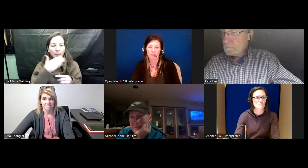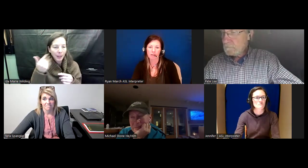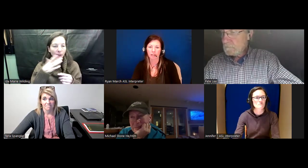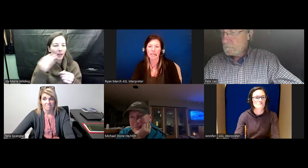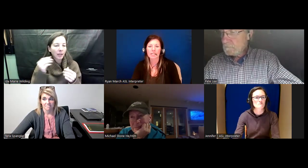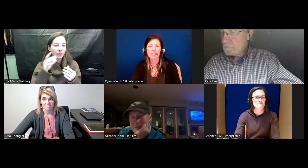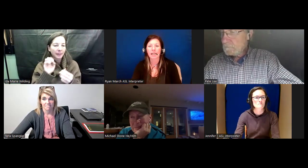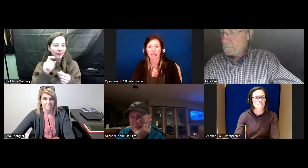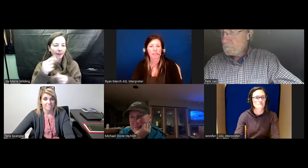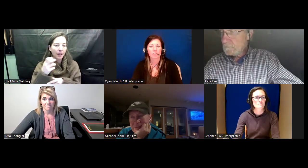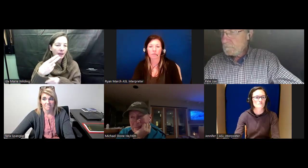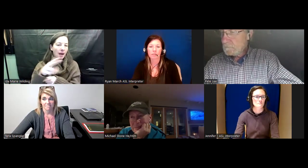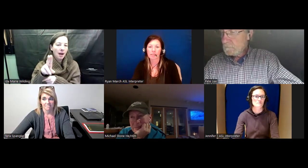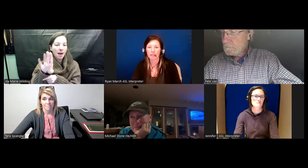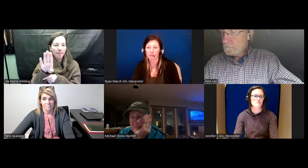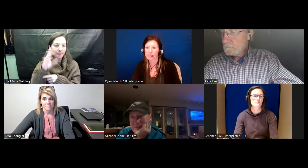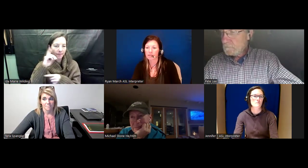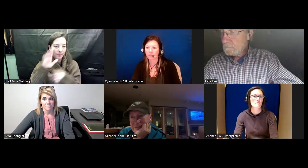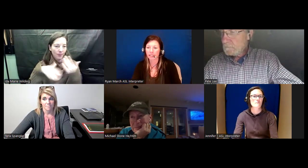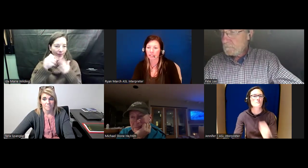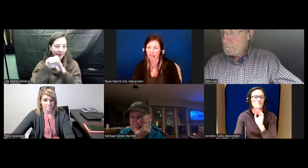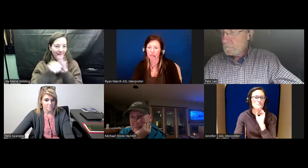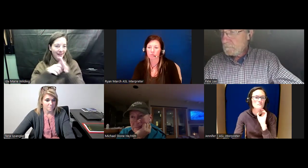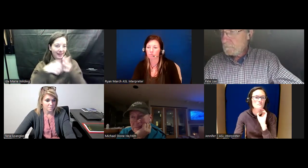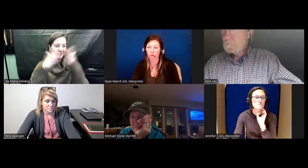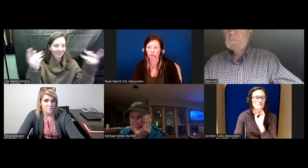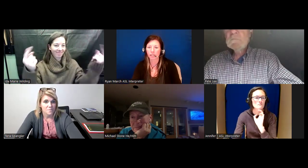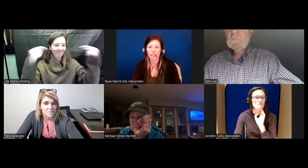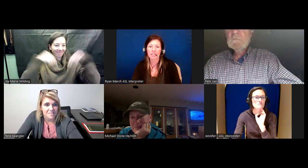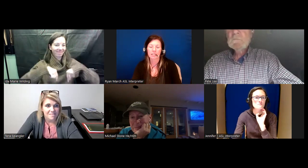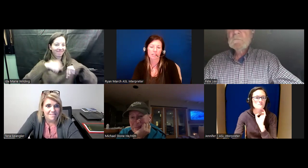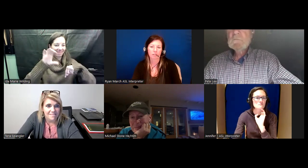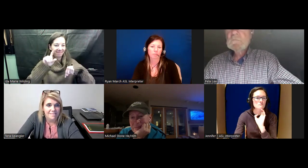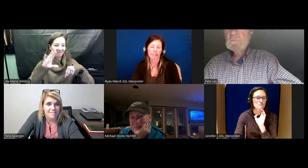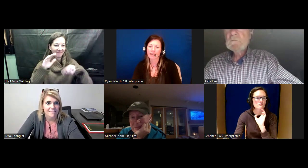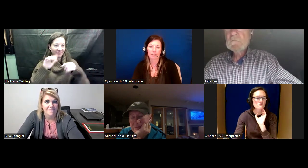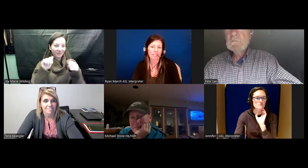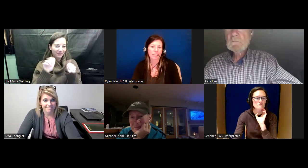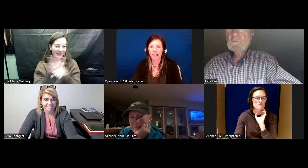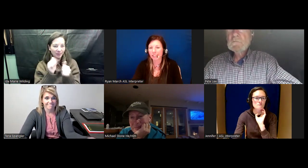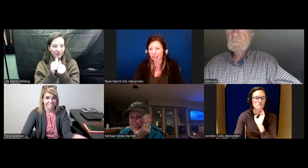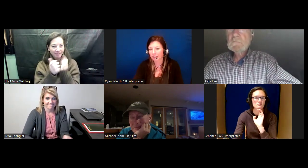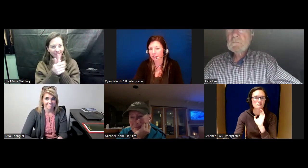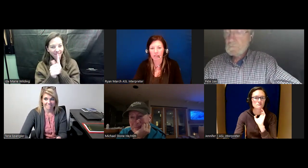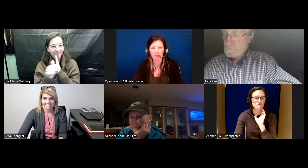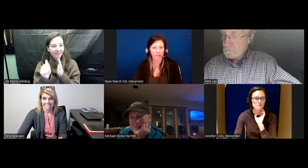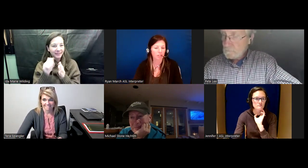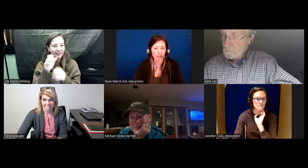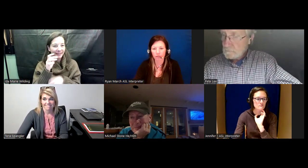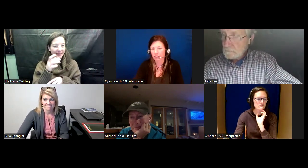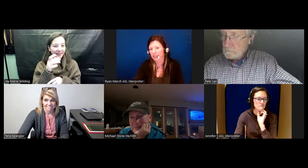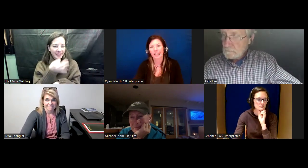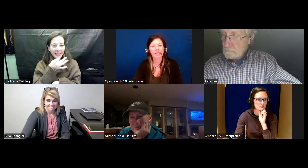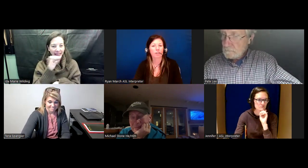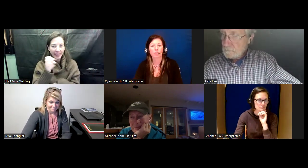in Colorado? Yes. So yes, so we definitely need to do more, to get them to come here if they're not being